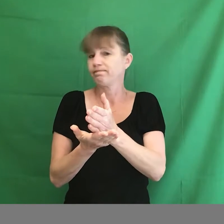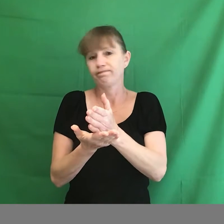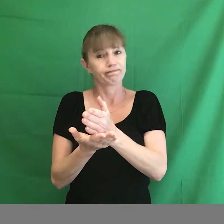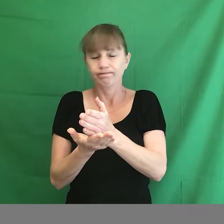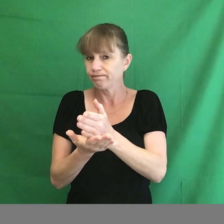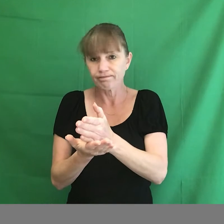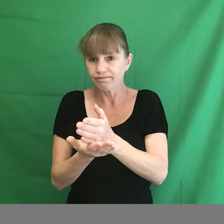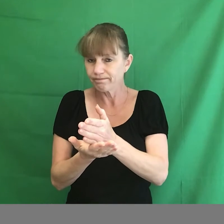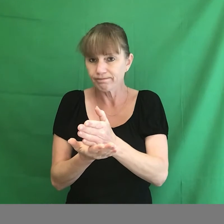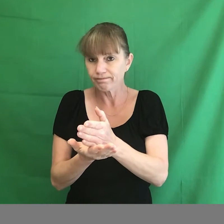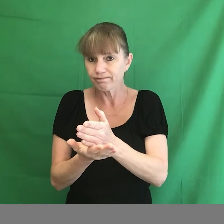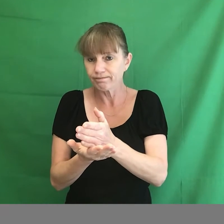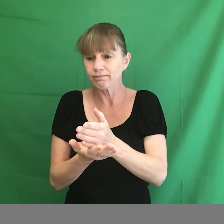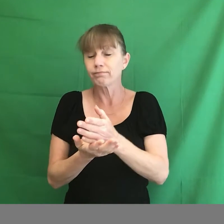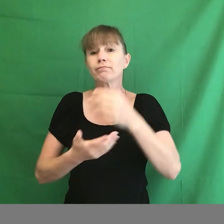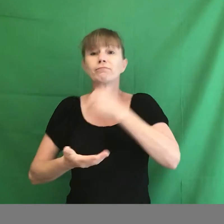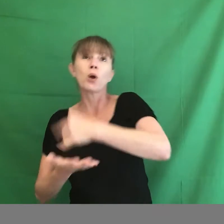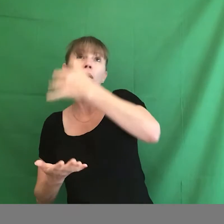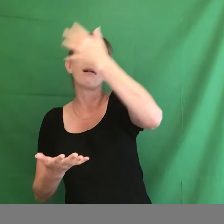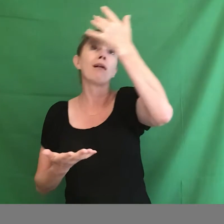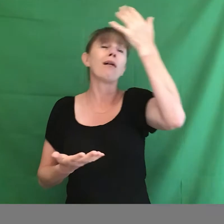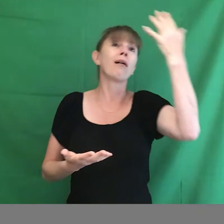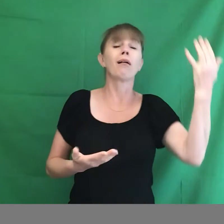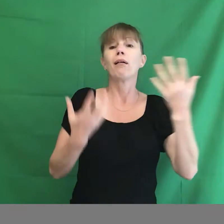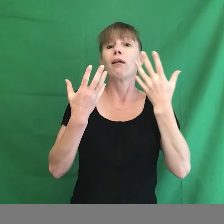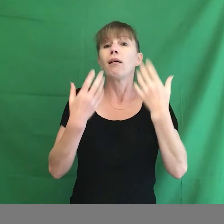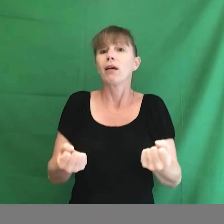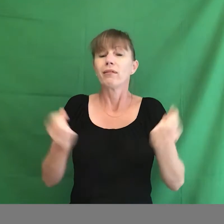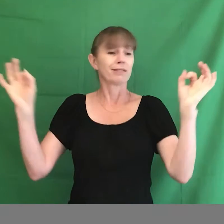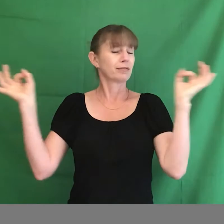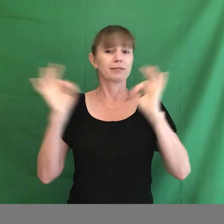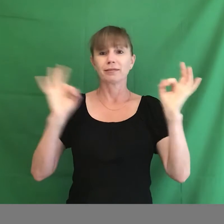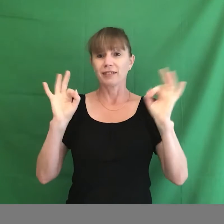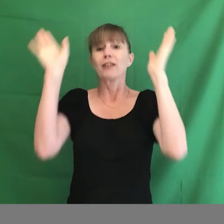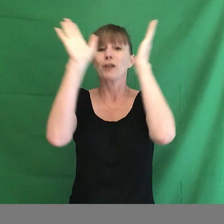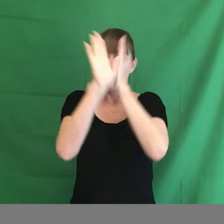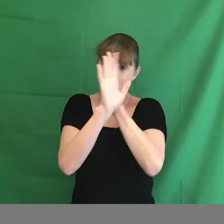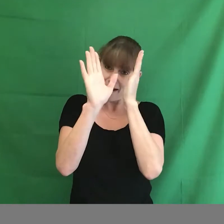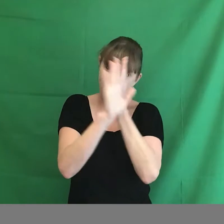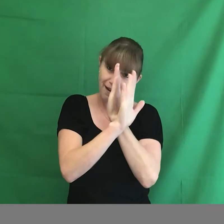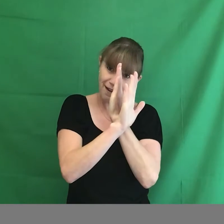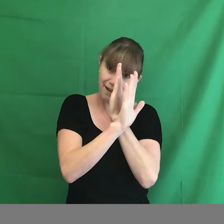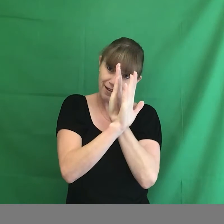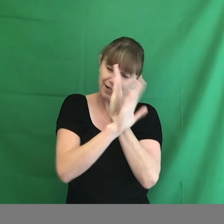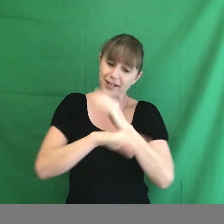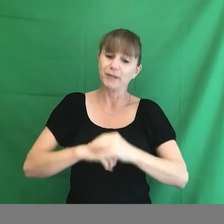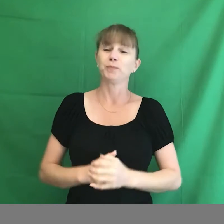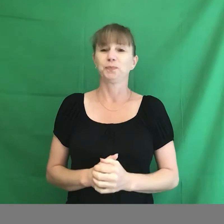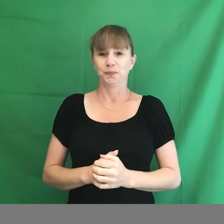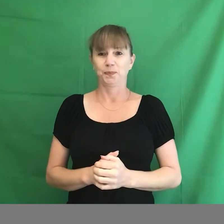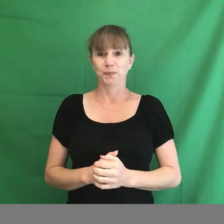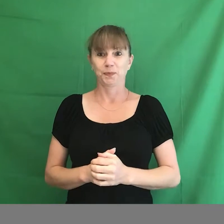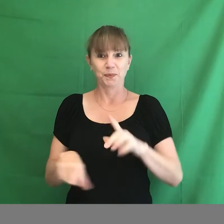only illusions, and rainbows have nothing to